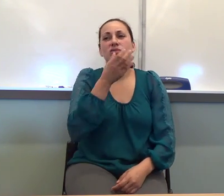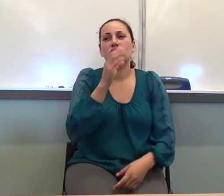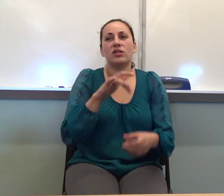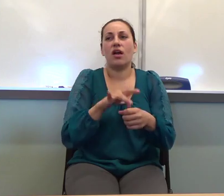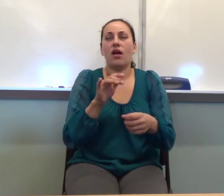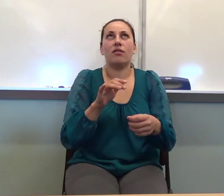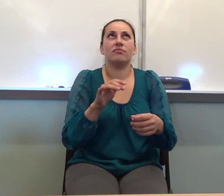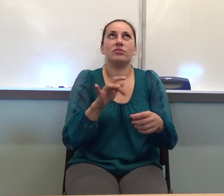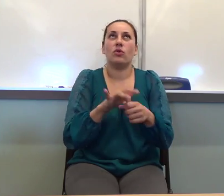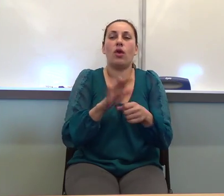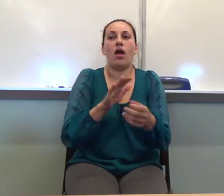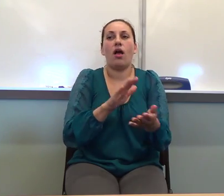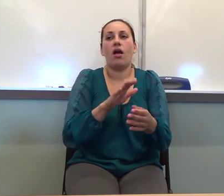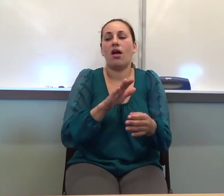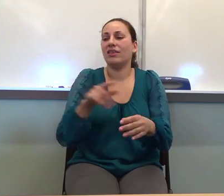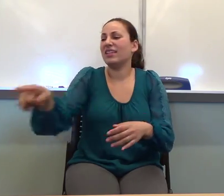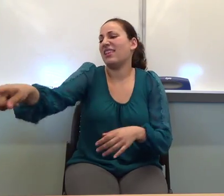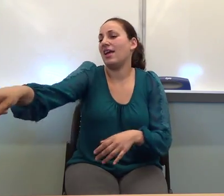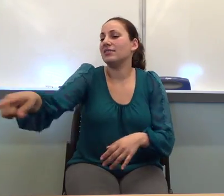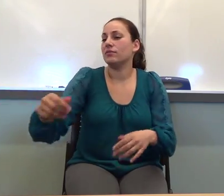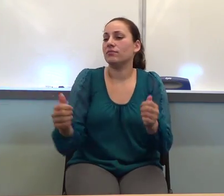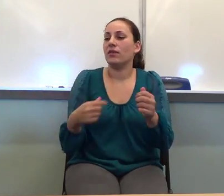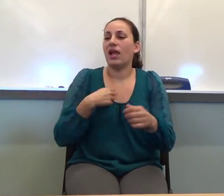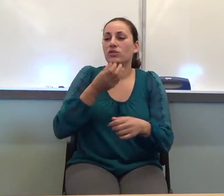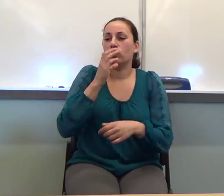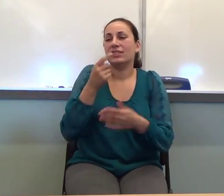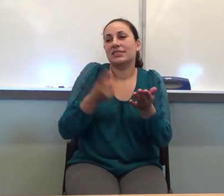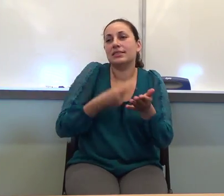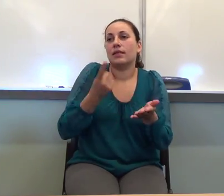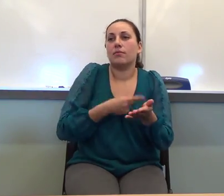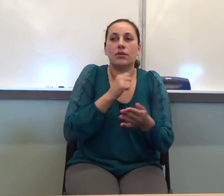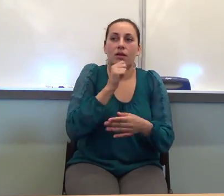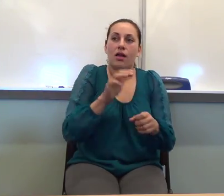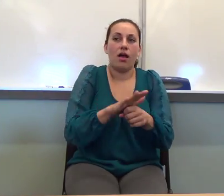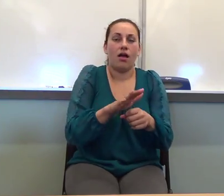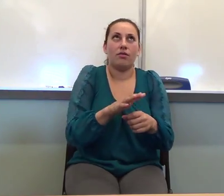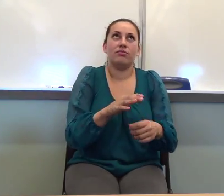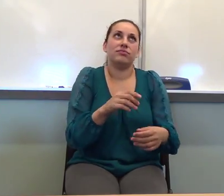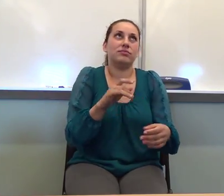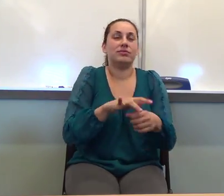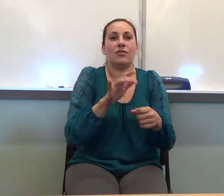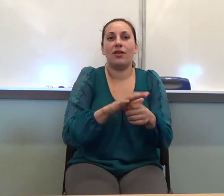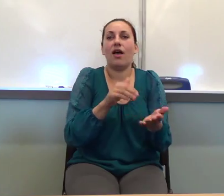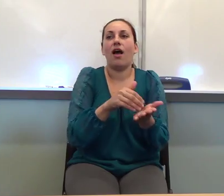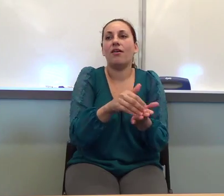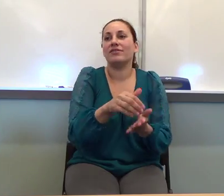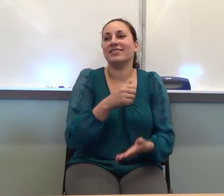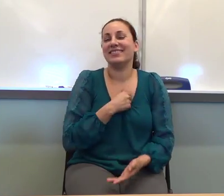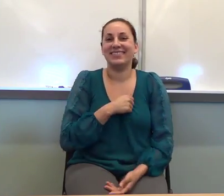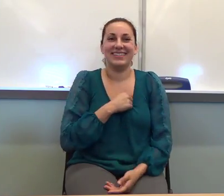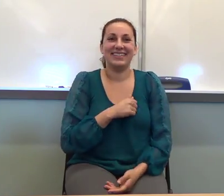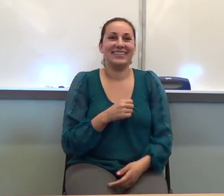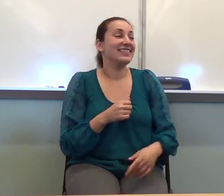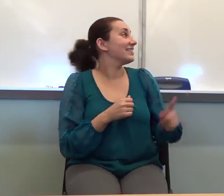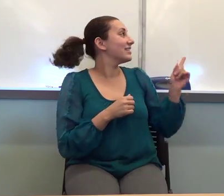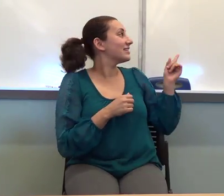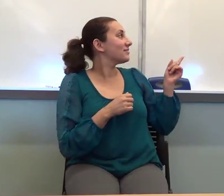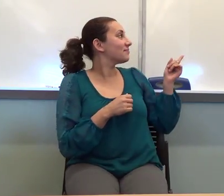This is 20, this is 12, and this is 8. And then the amount of sugar that's listed